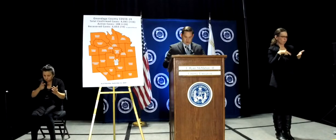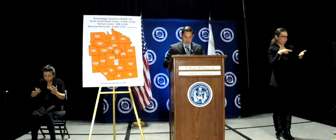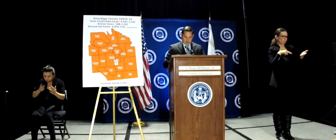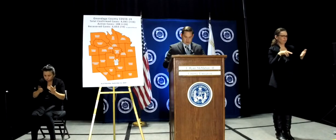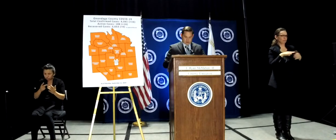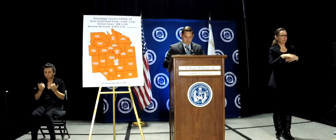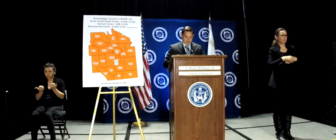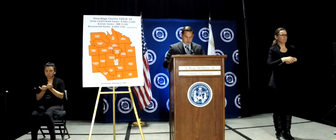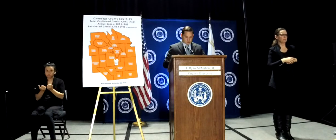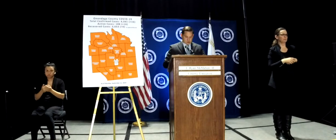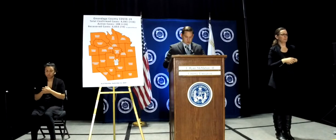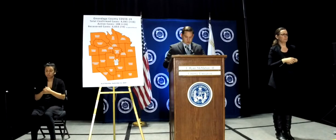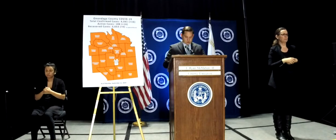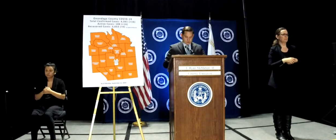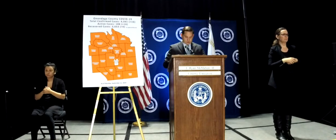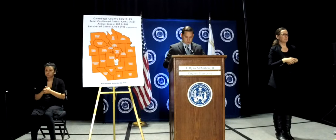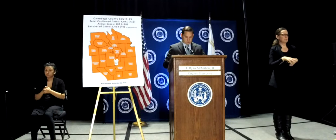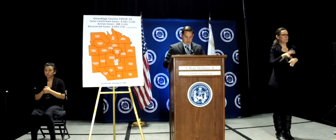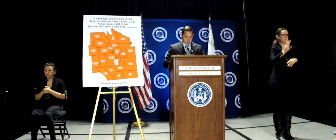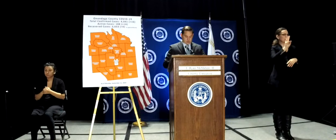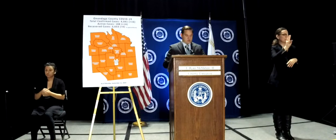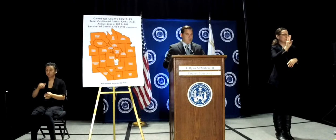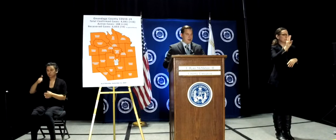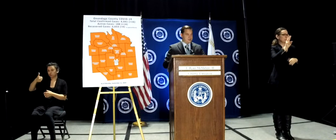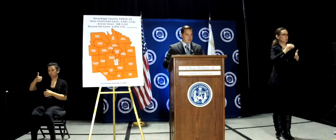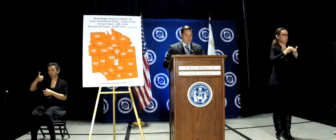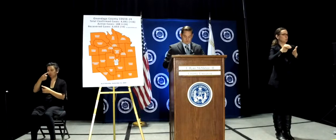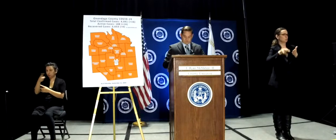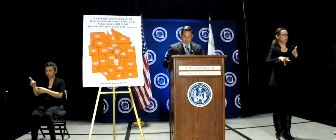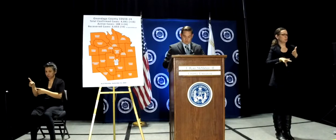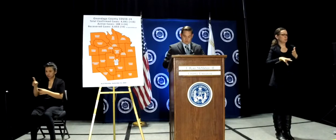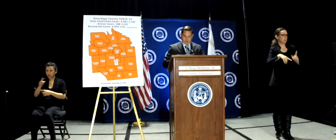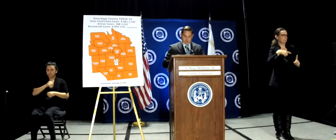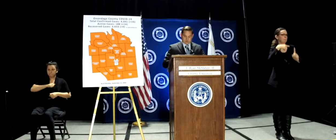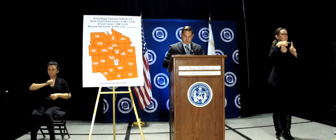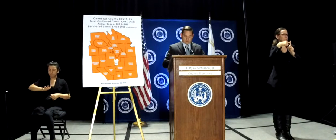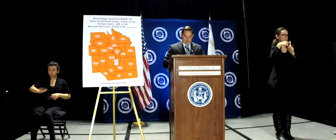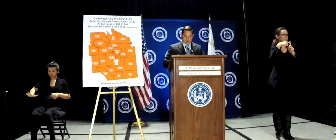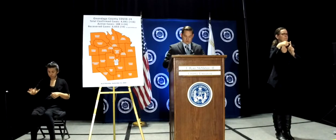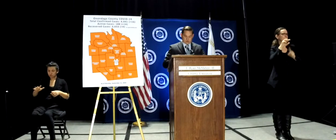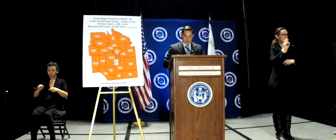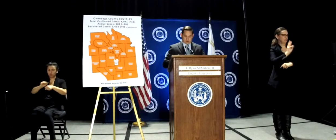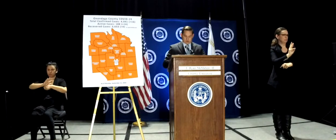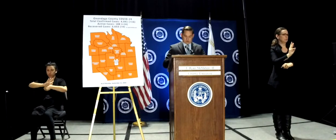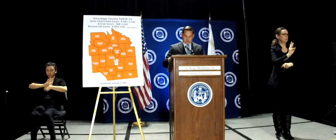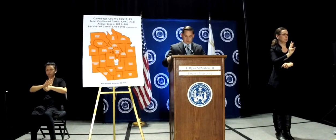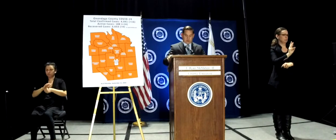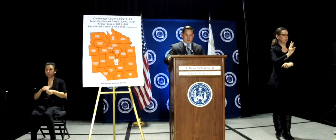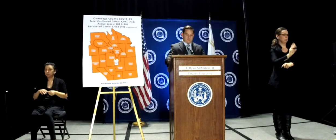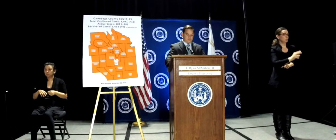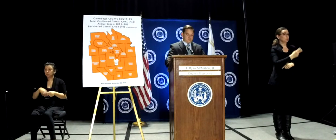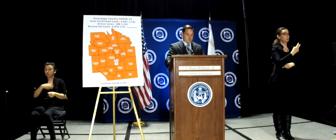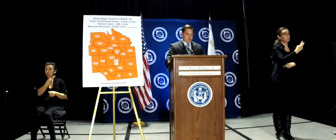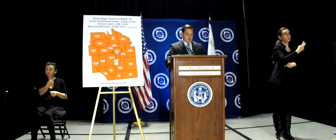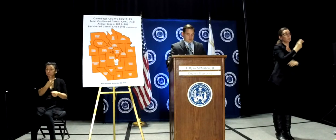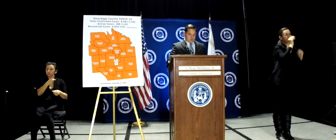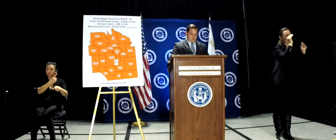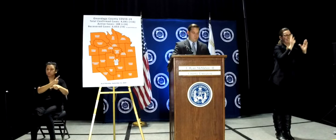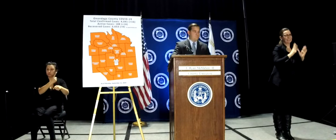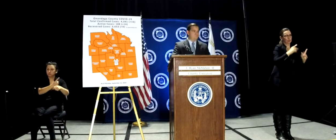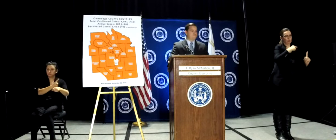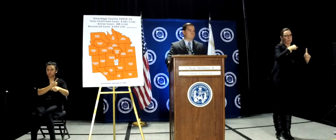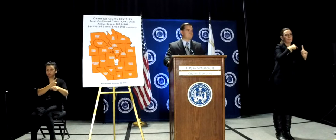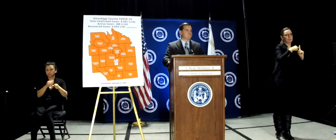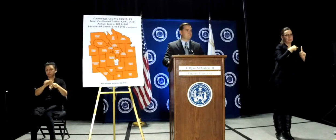We have had 6 students test positive, and we have had 2 teachers test positive.